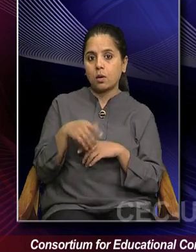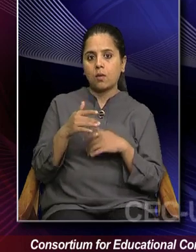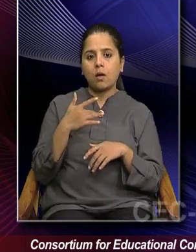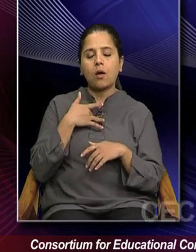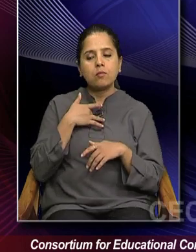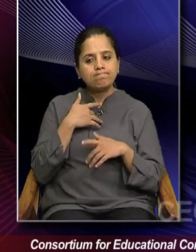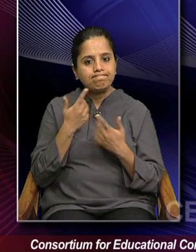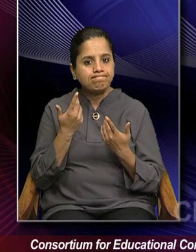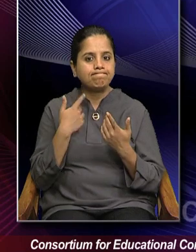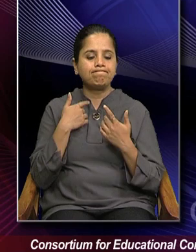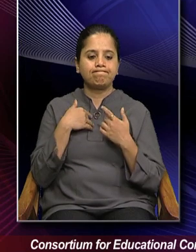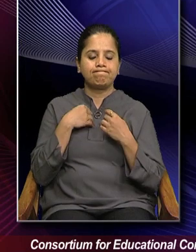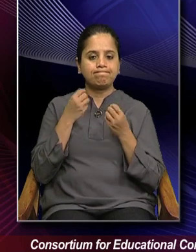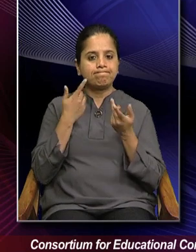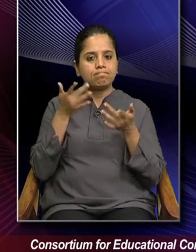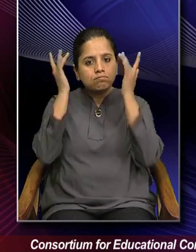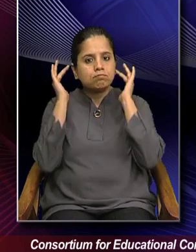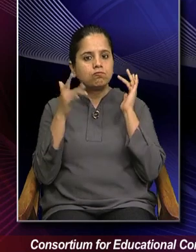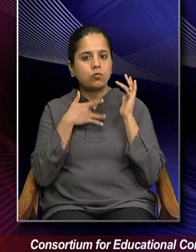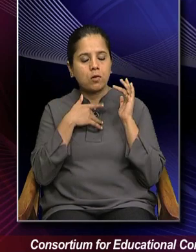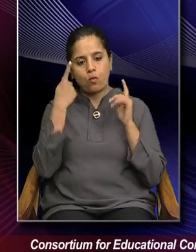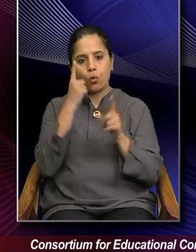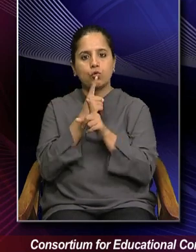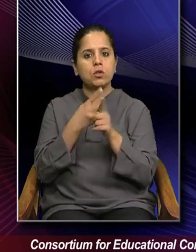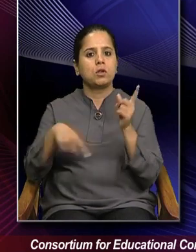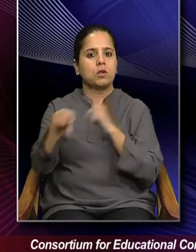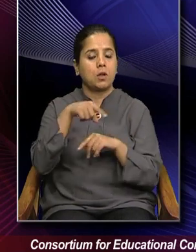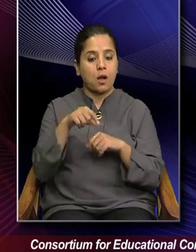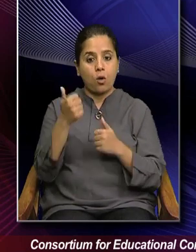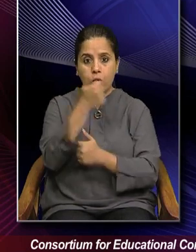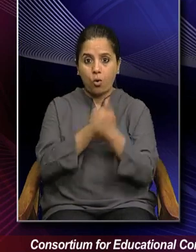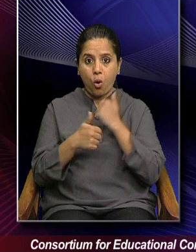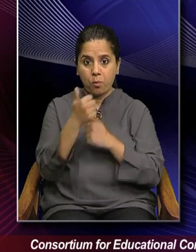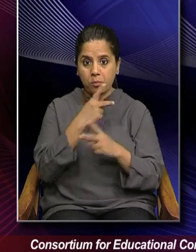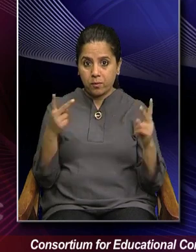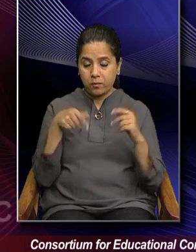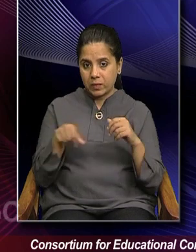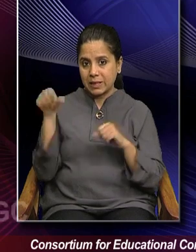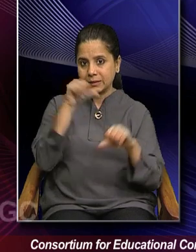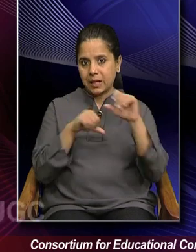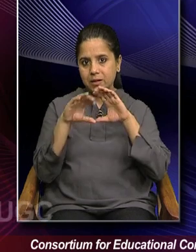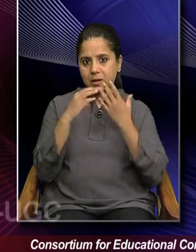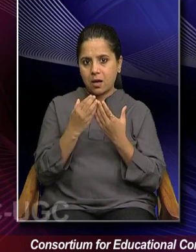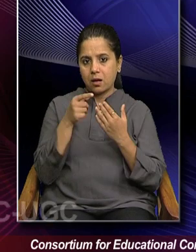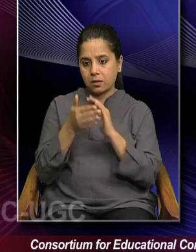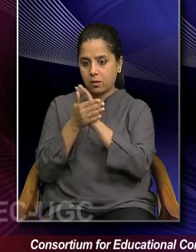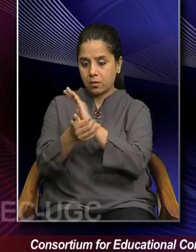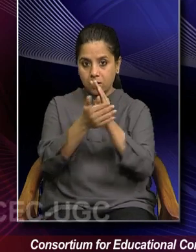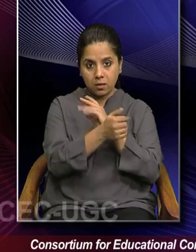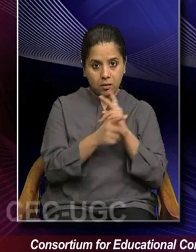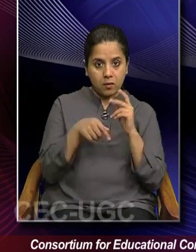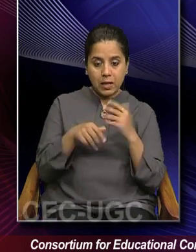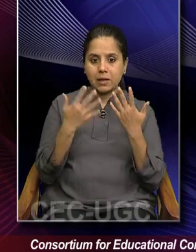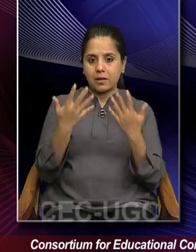overwhelming for the faculty members. Now, in a competency based science class, managing